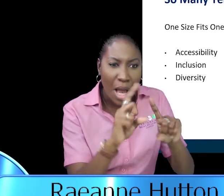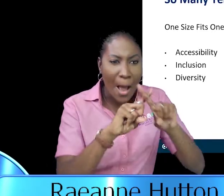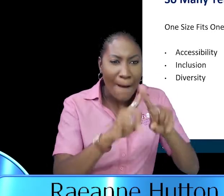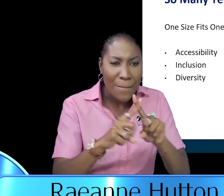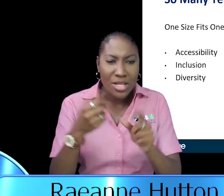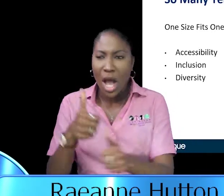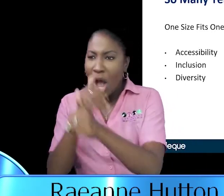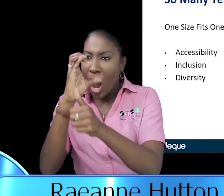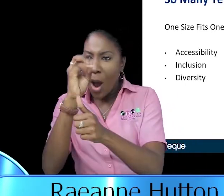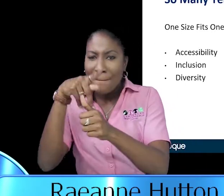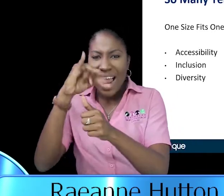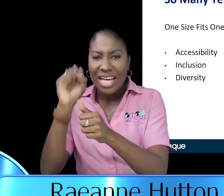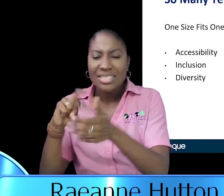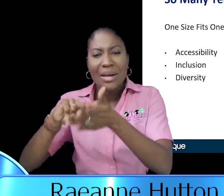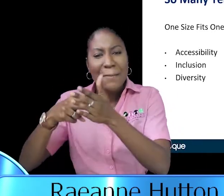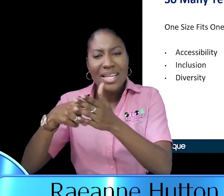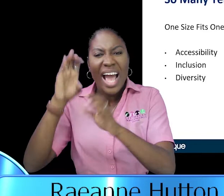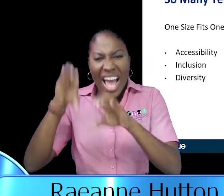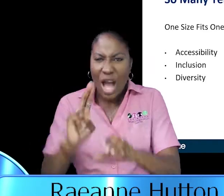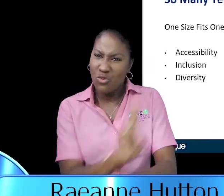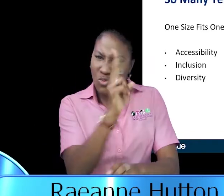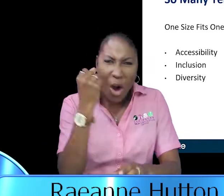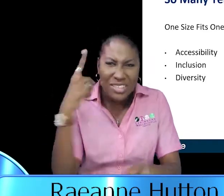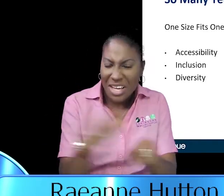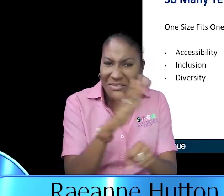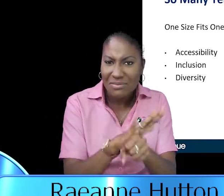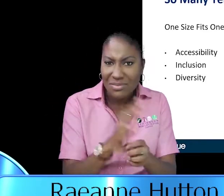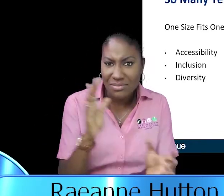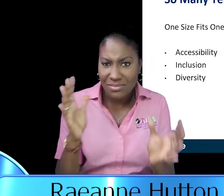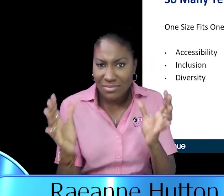lot of emphasis of late in pushing to be way past that,